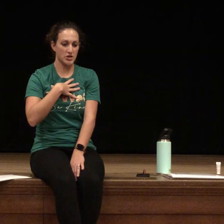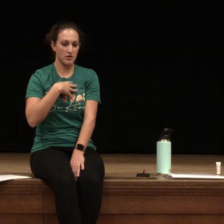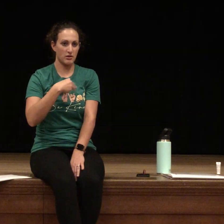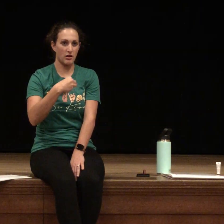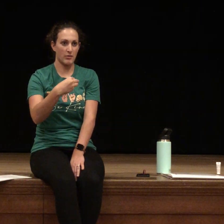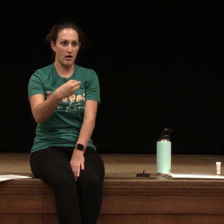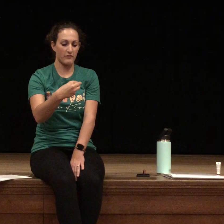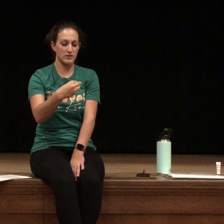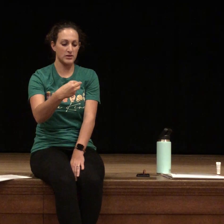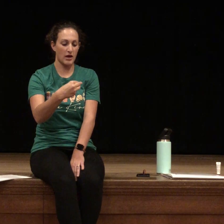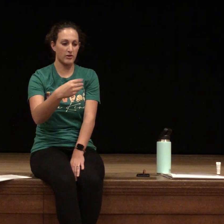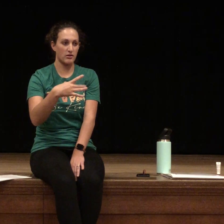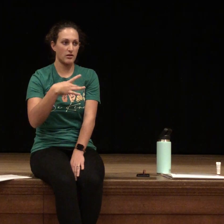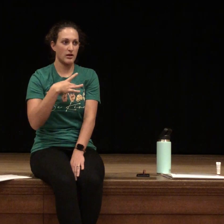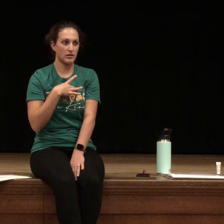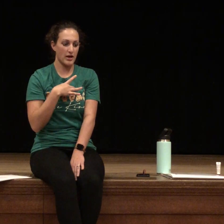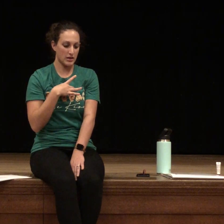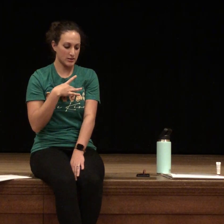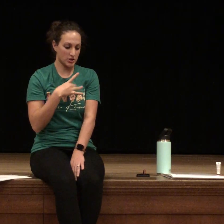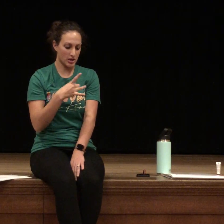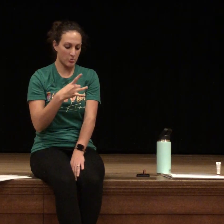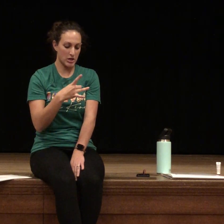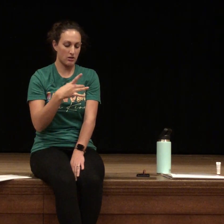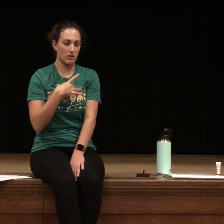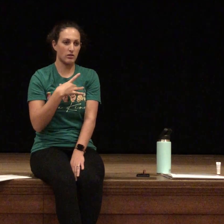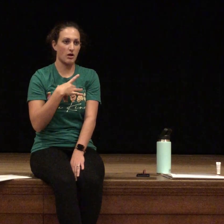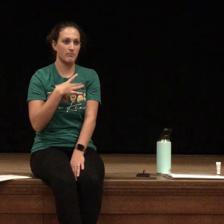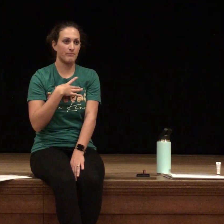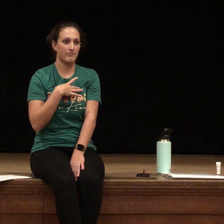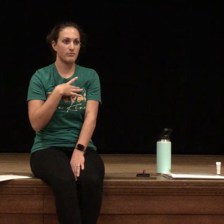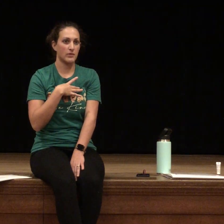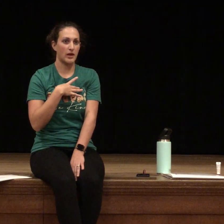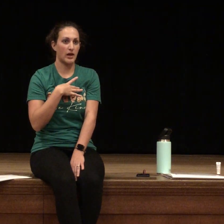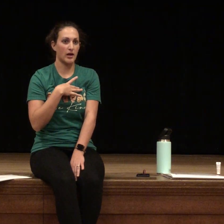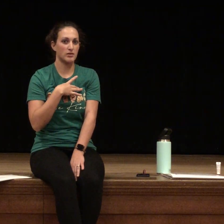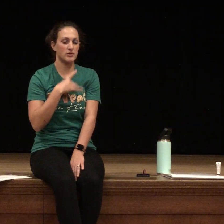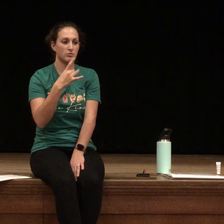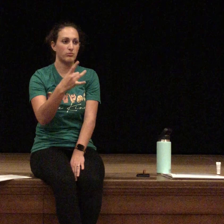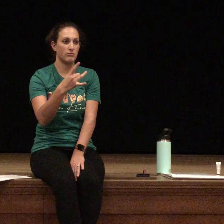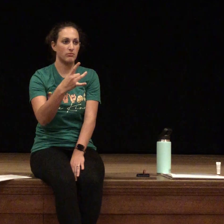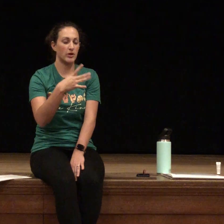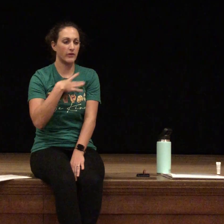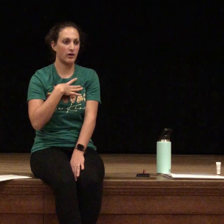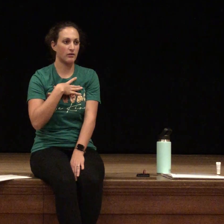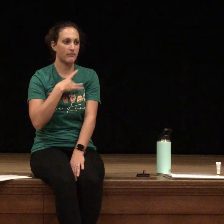touching and coming off it together. Like is just going to be the thumb and middle